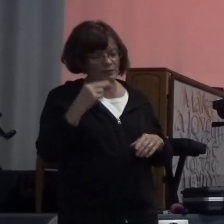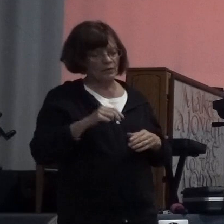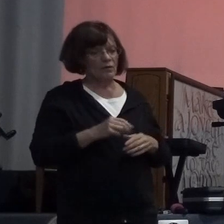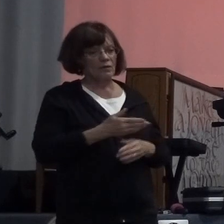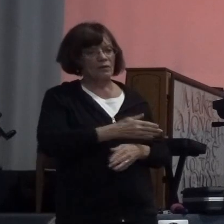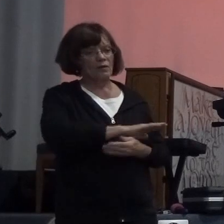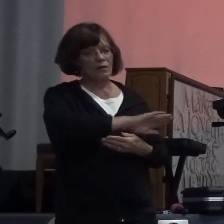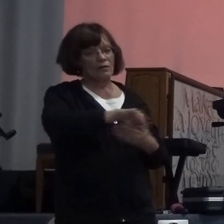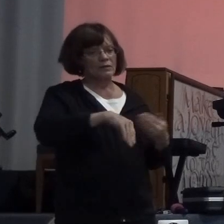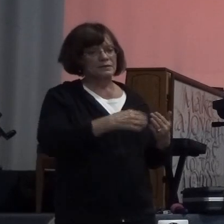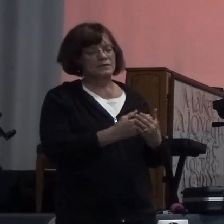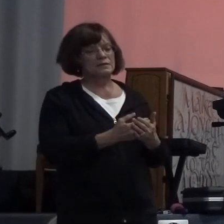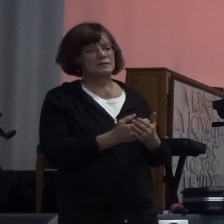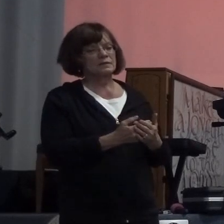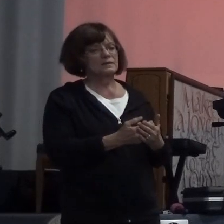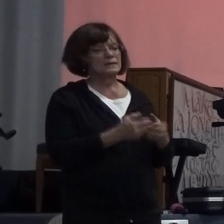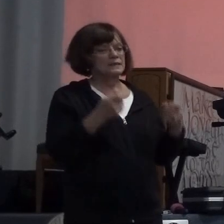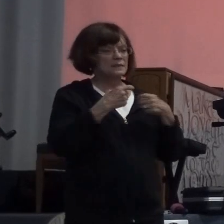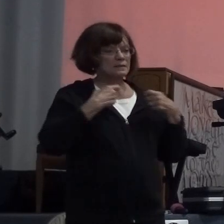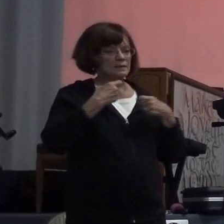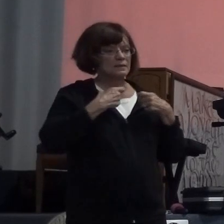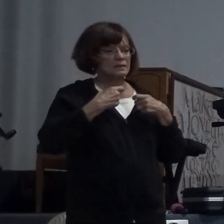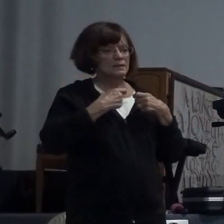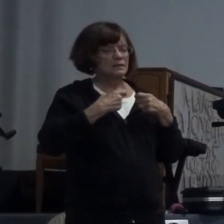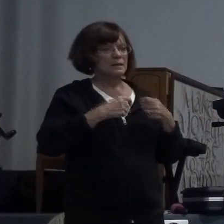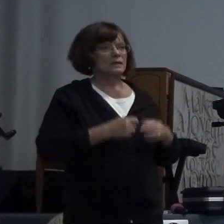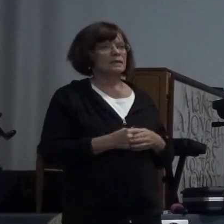What an amazing Savior we have.